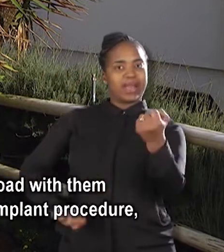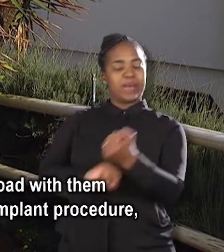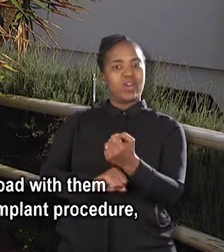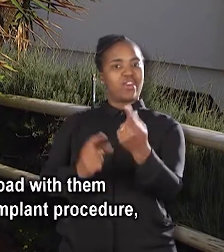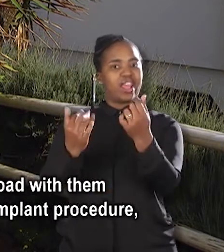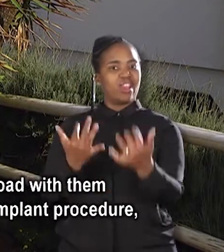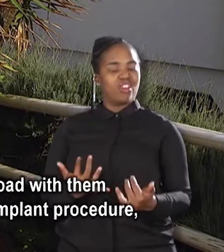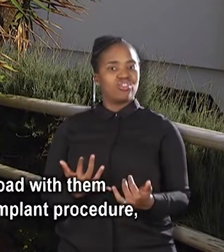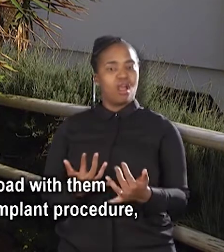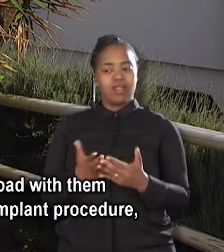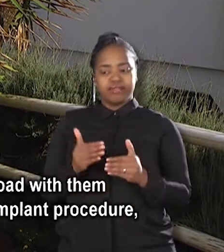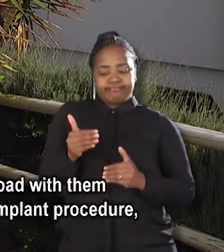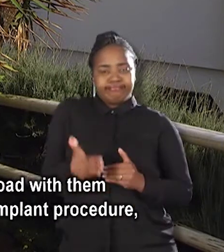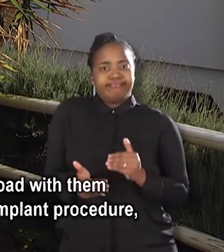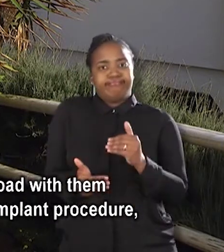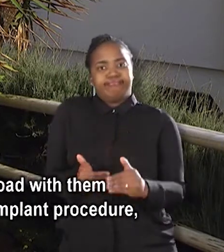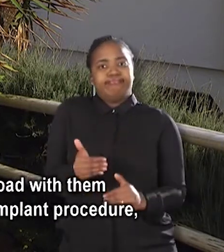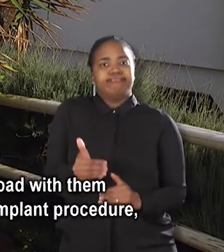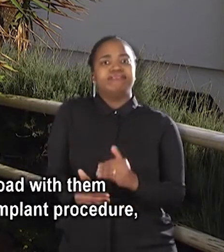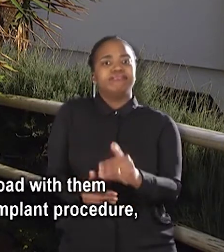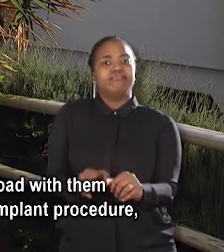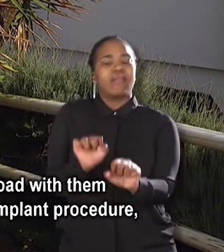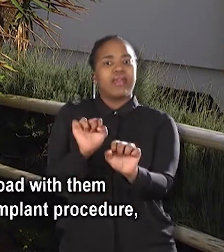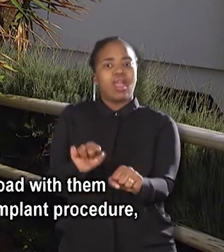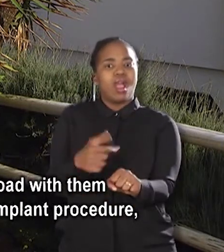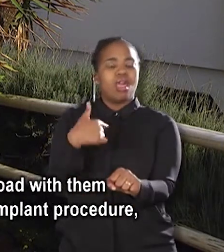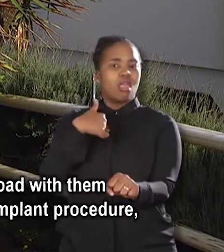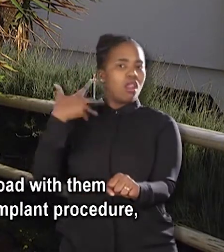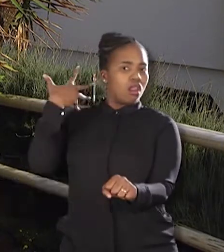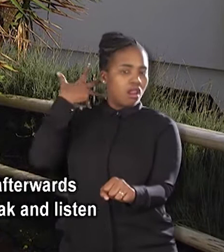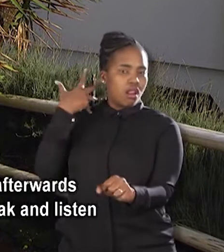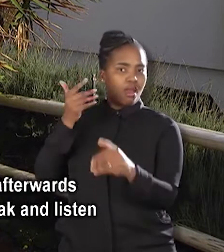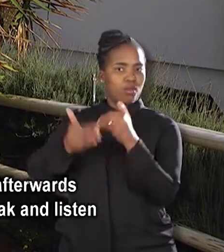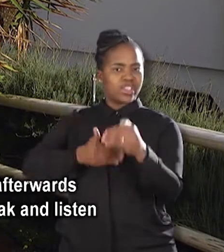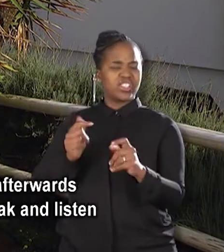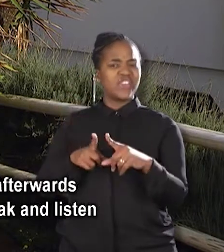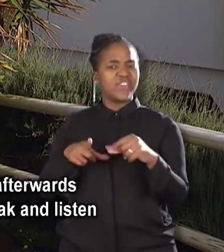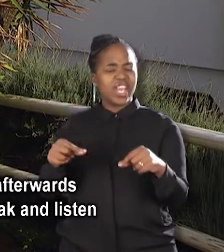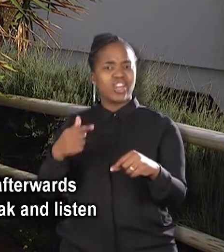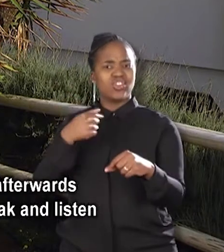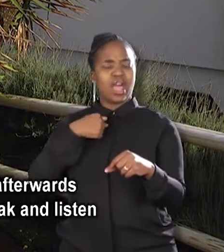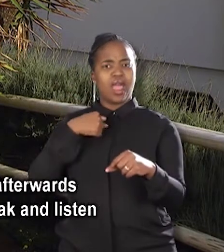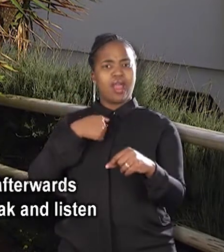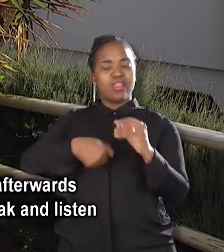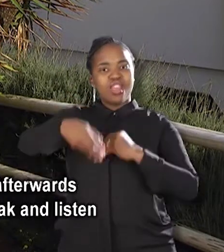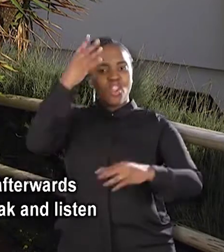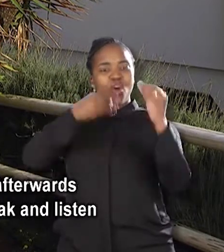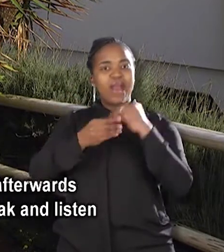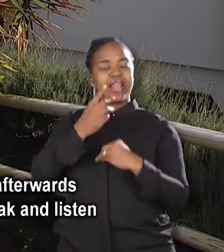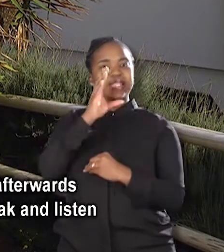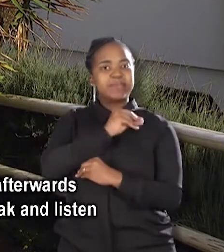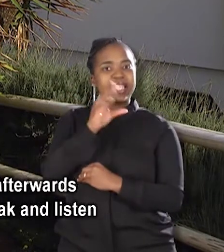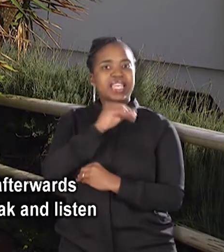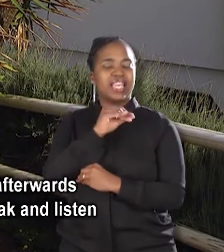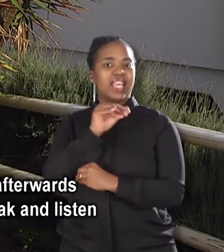walk actually this road with them, where they go for the cochlear implant procedure and all the therapy afterwards, and then actually learn